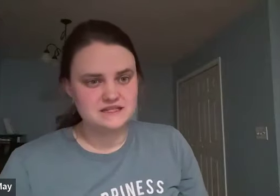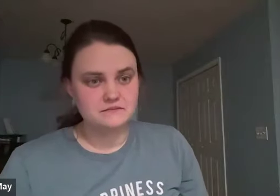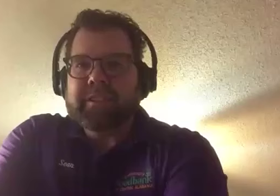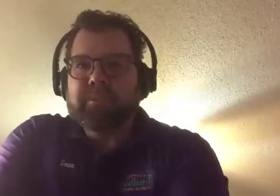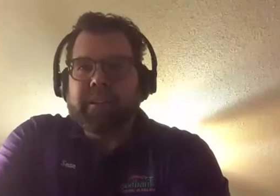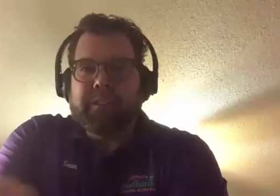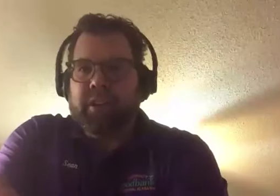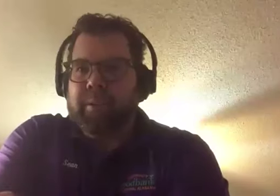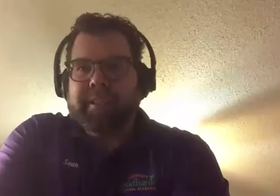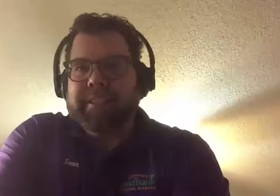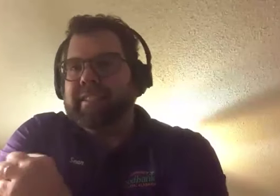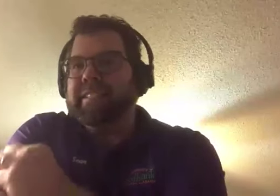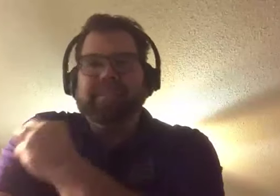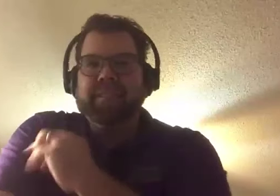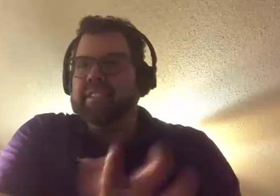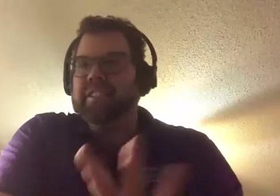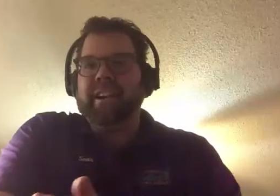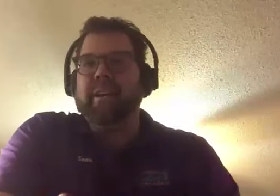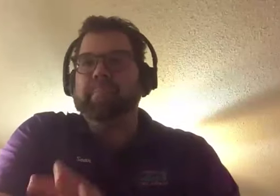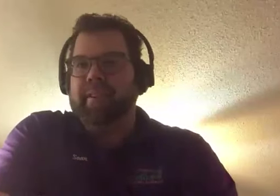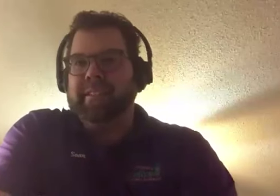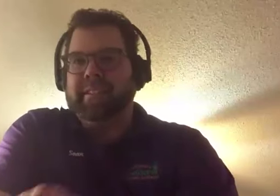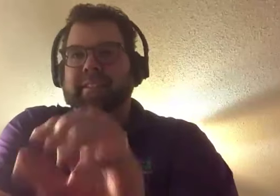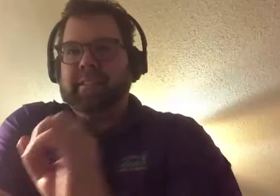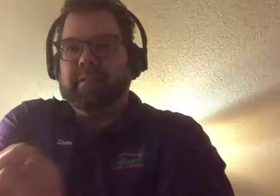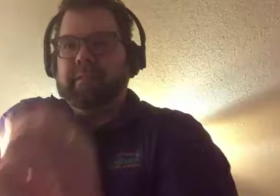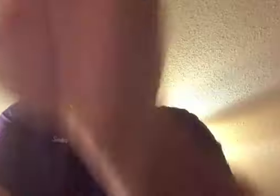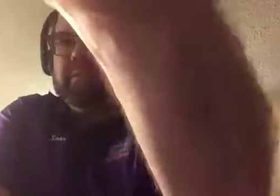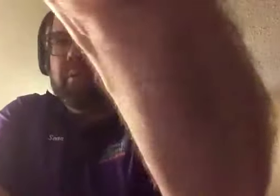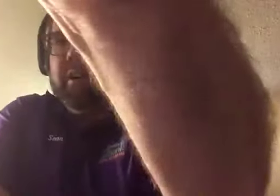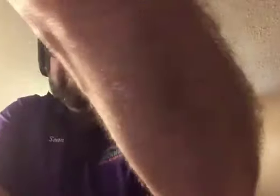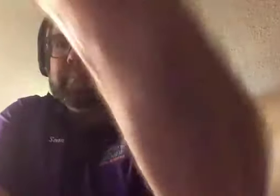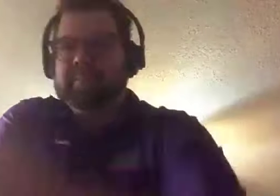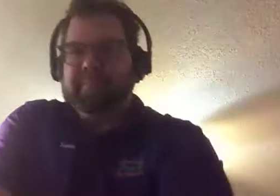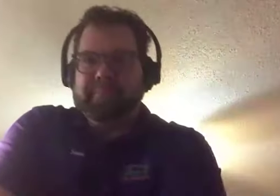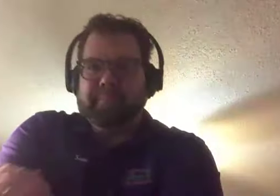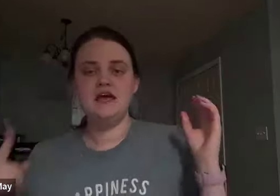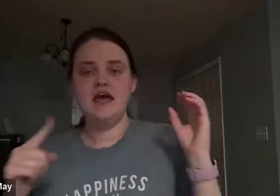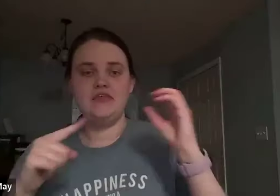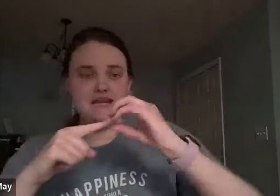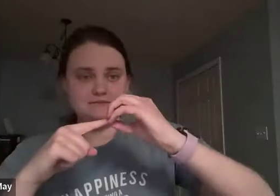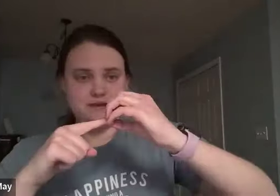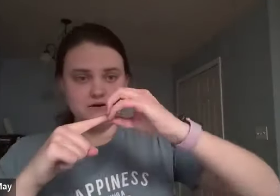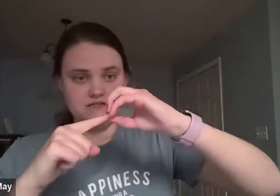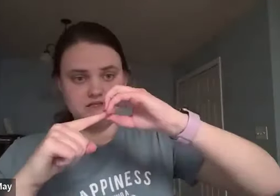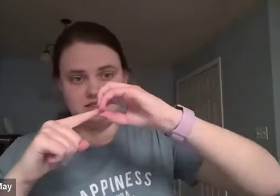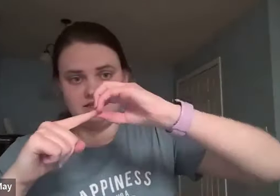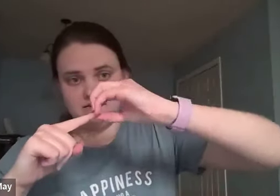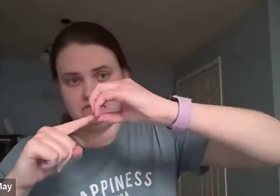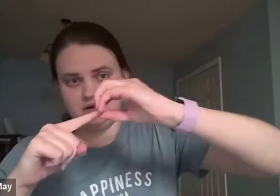Because you just went over strawberries, just if there's a generic berries one. Yes. And that is berries. Berries.